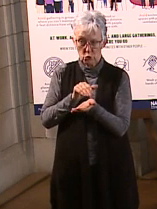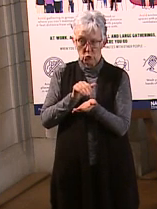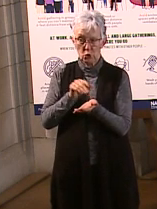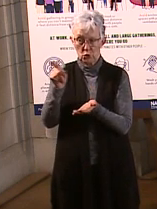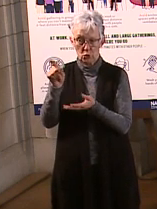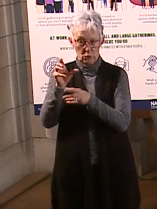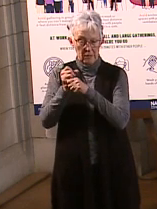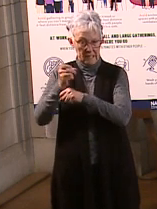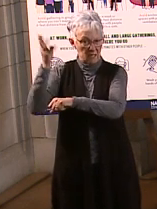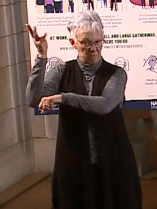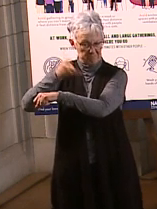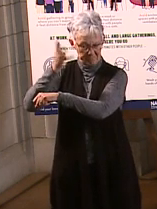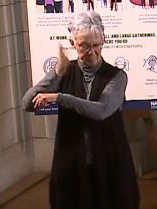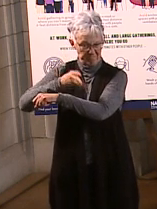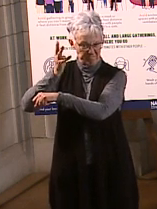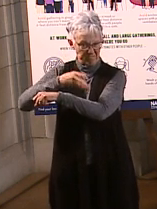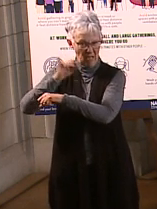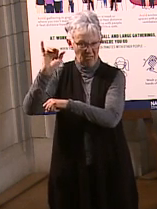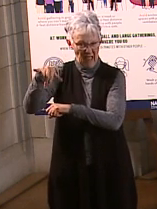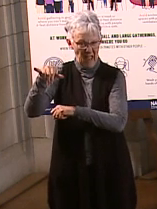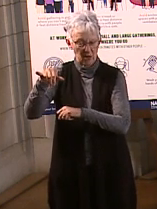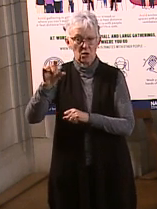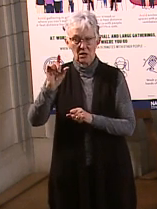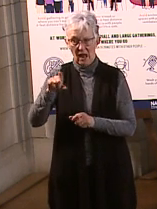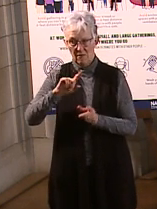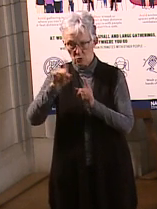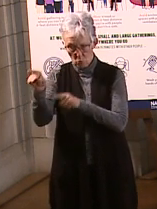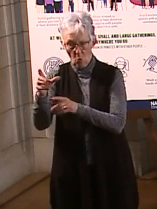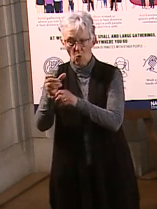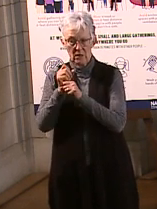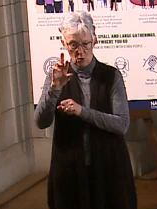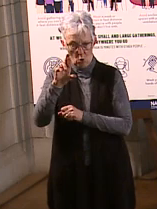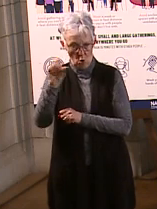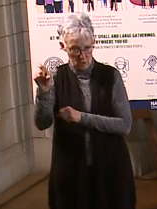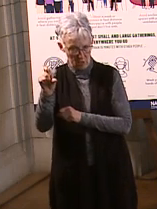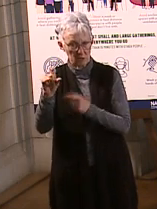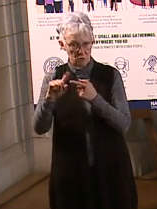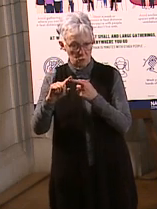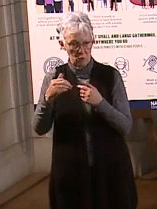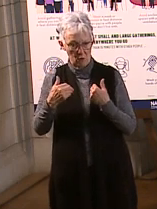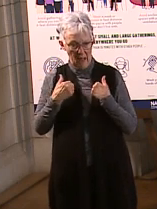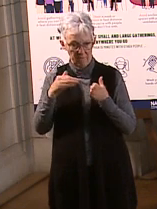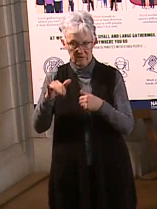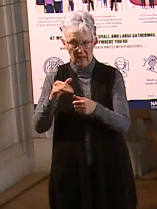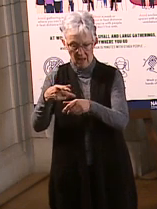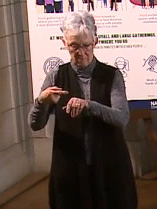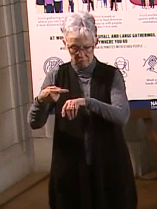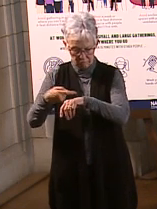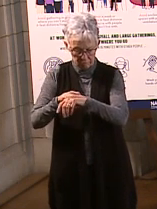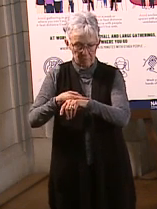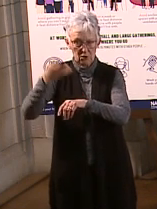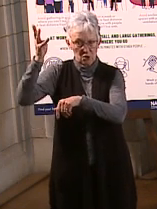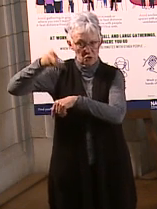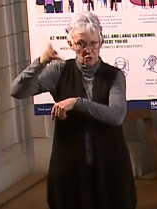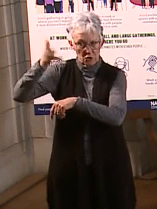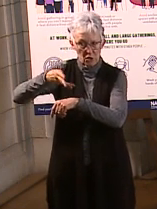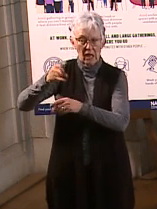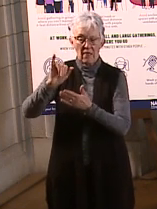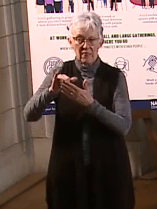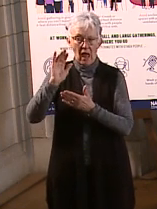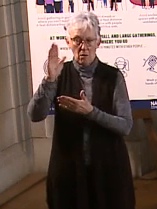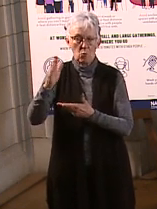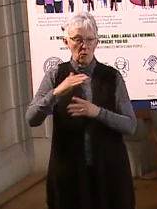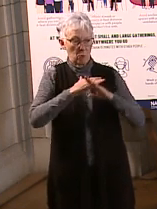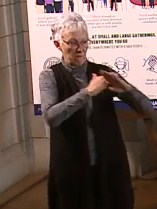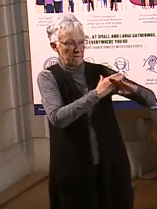go to the drugstore and pick it up. You do have to make an appointment. You have to get a prescription for it. But this has significantly reduced hospitalizations here